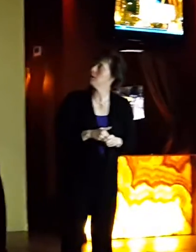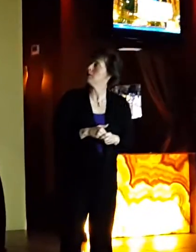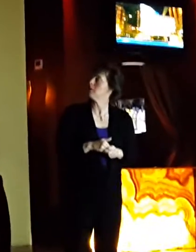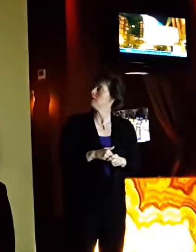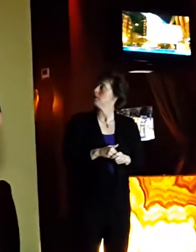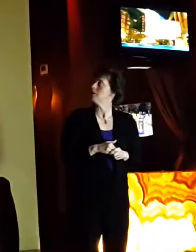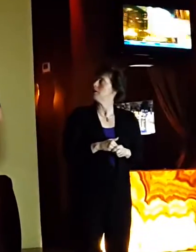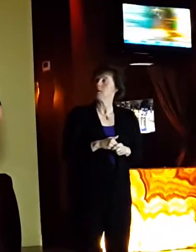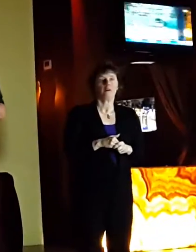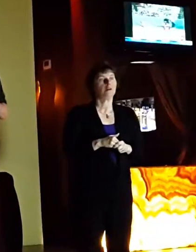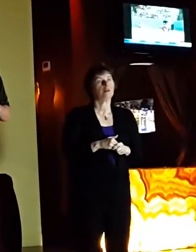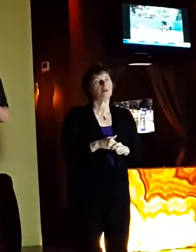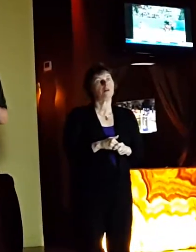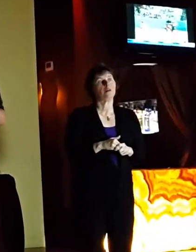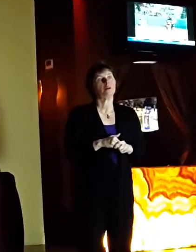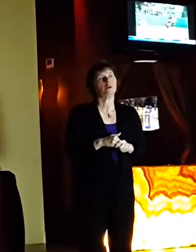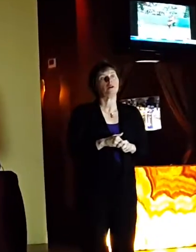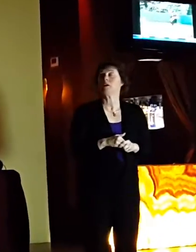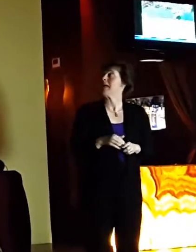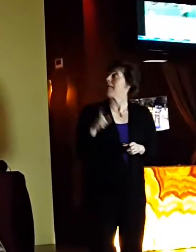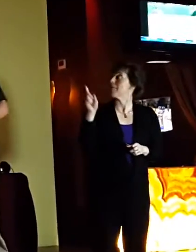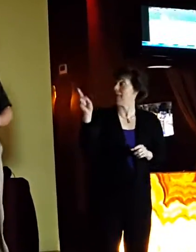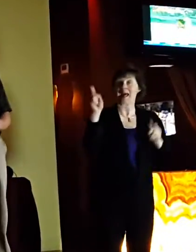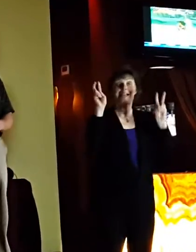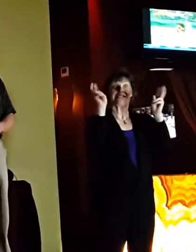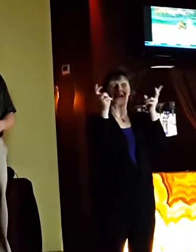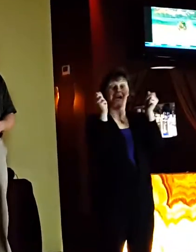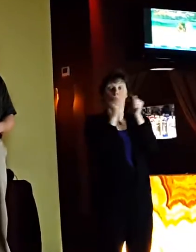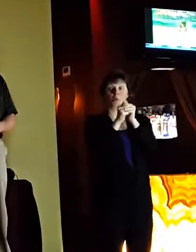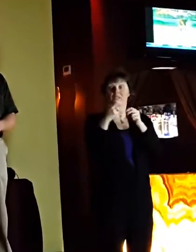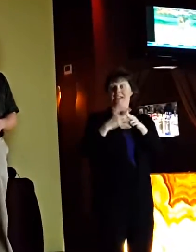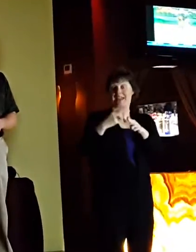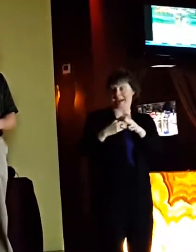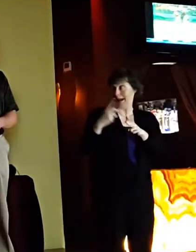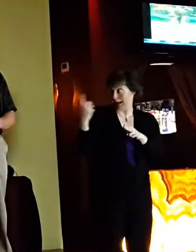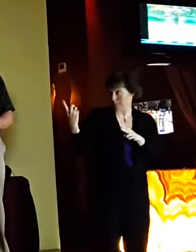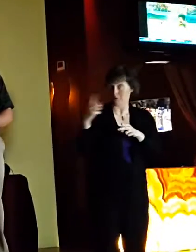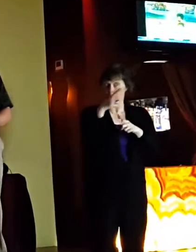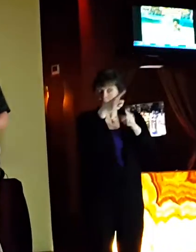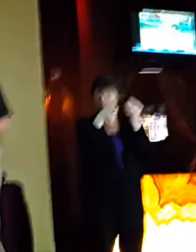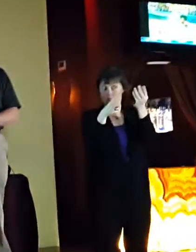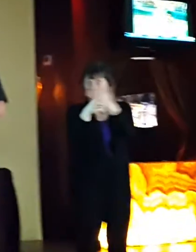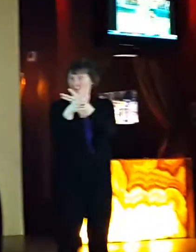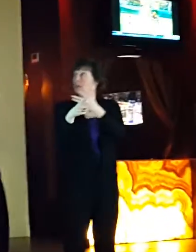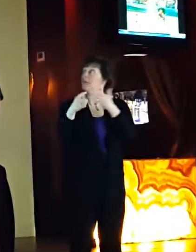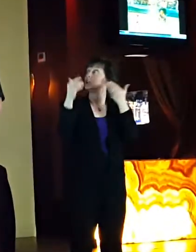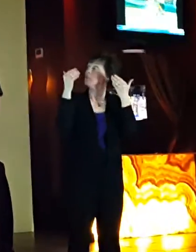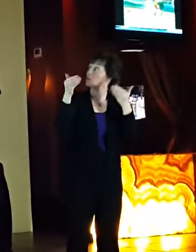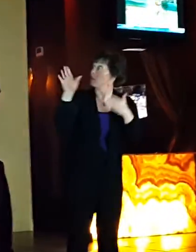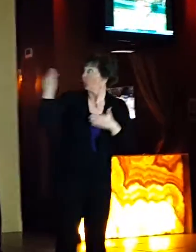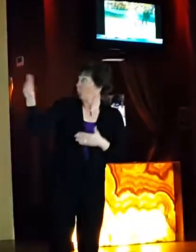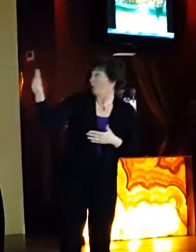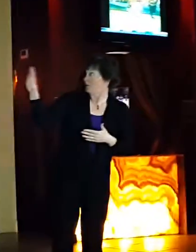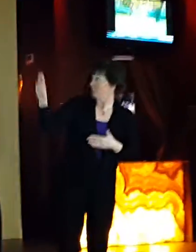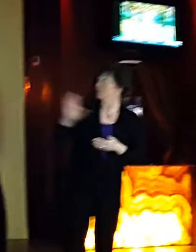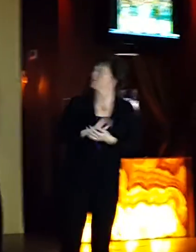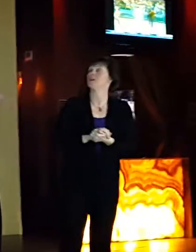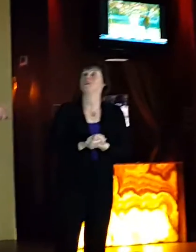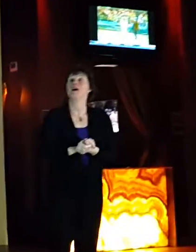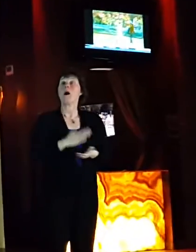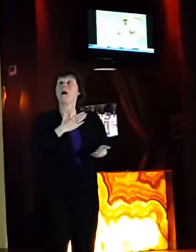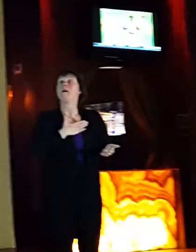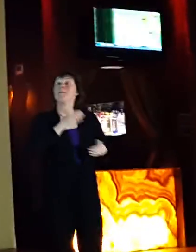You will have this slide. You will have a title slide with your name on it. Okay. I can go? Cool.